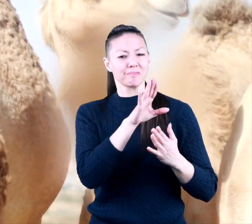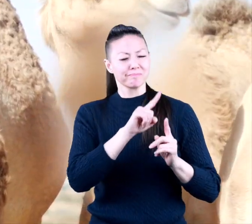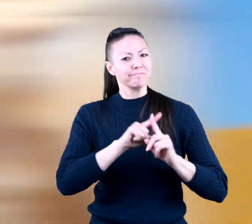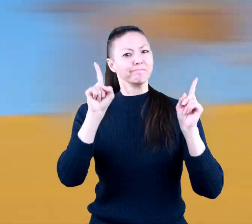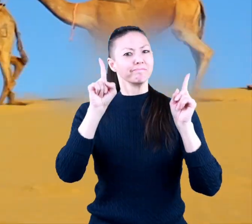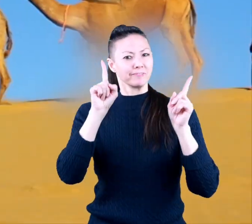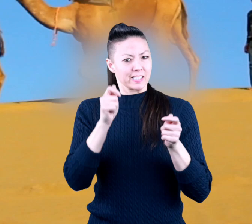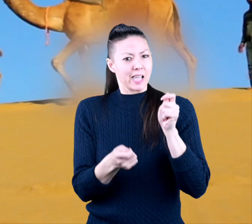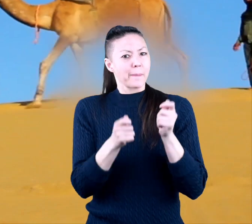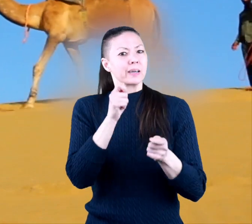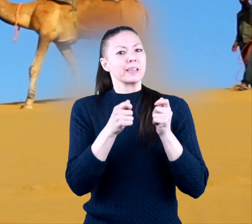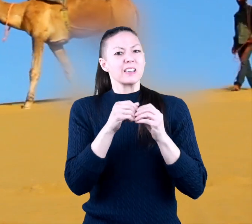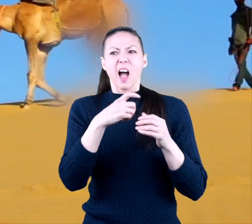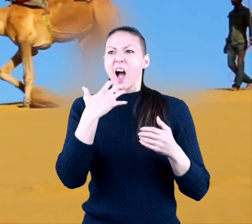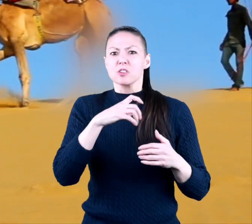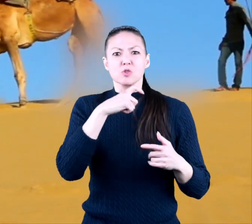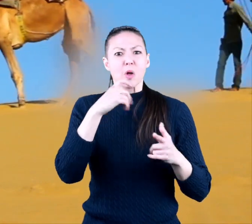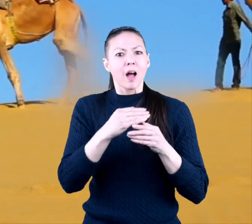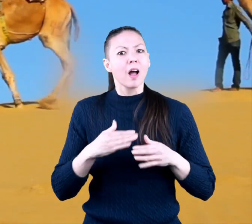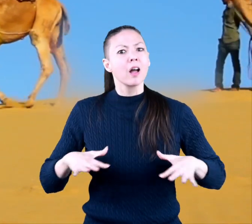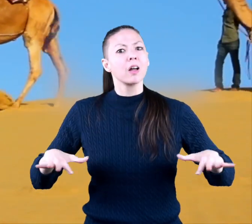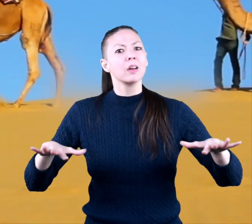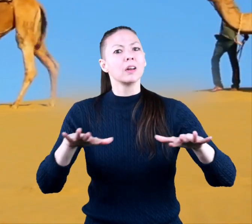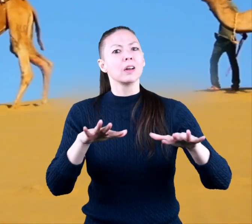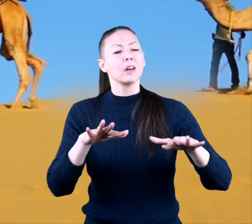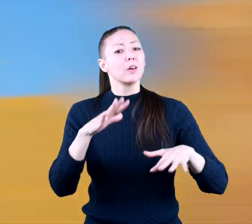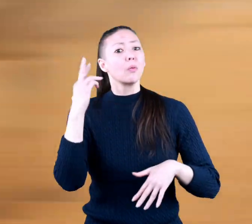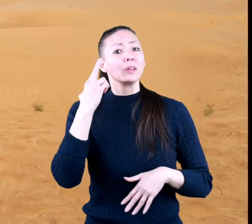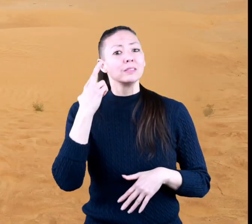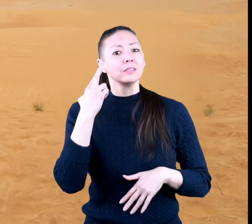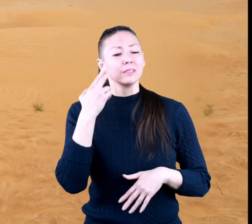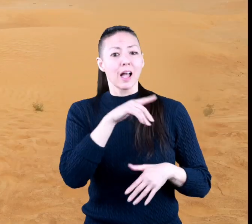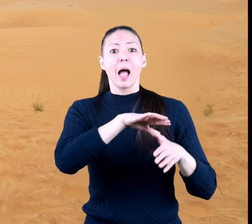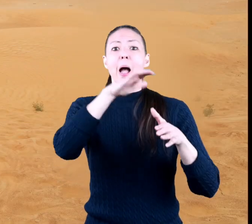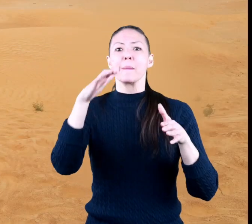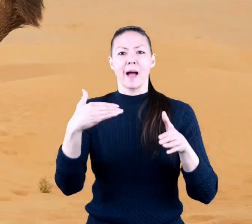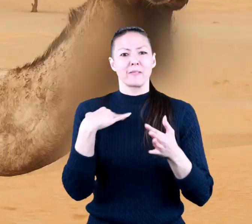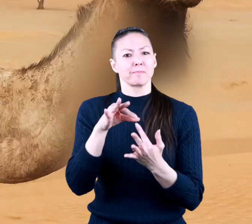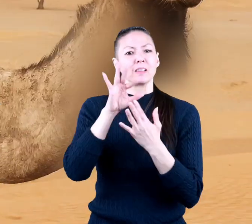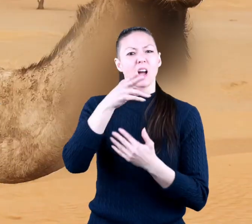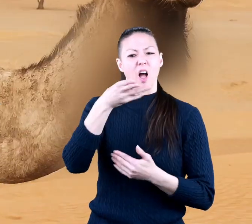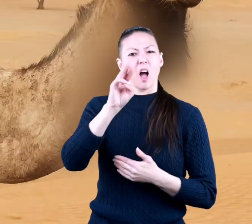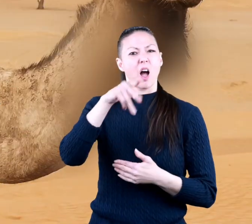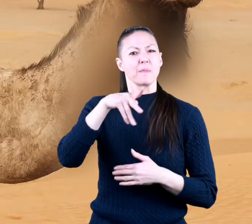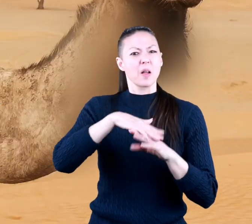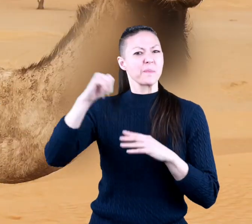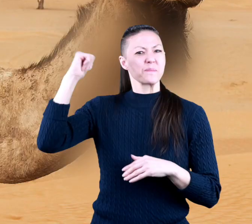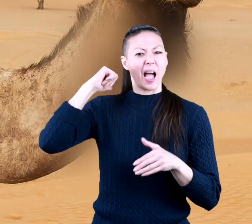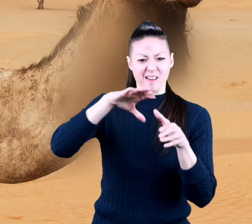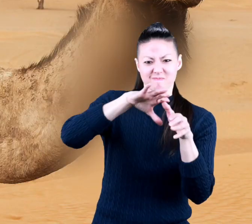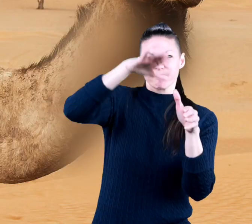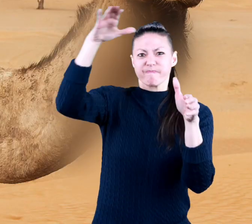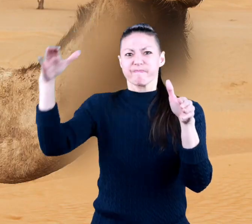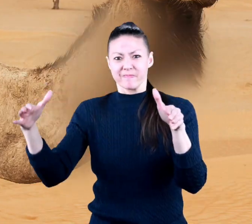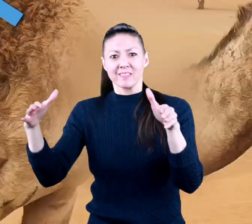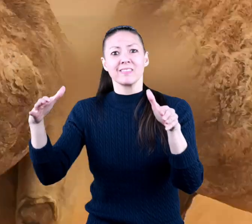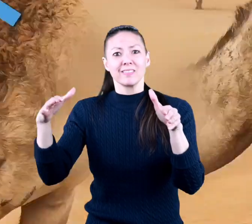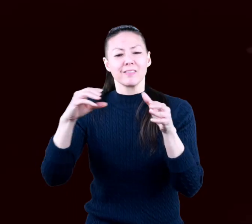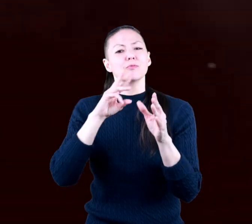are especially adapted to live in hot, dry places. There's a reason they have that hump: to store